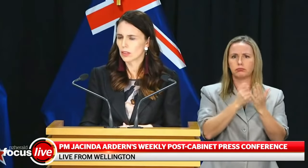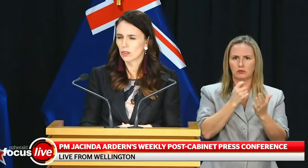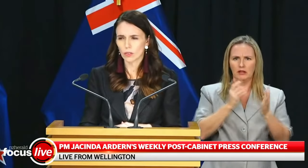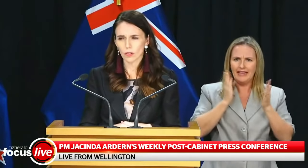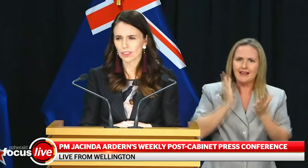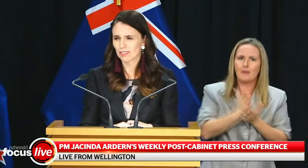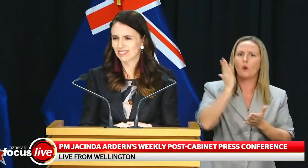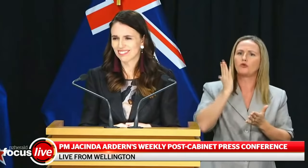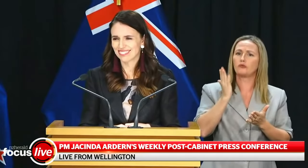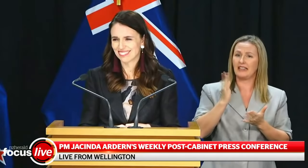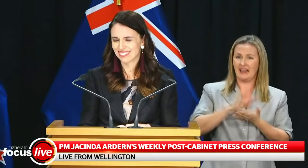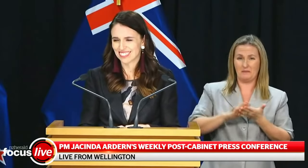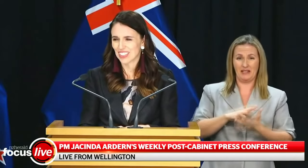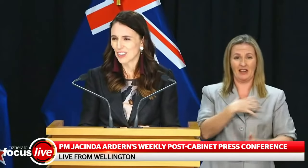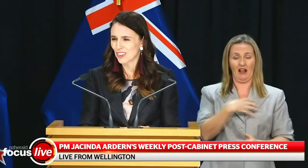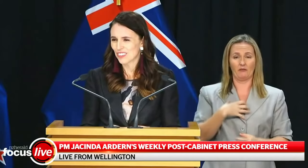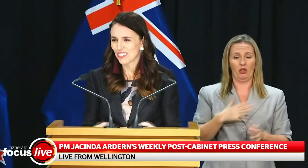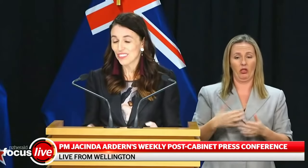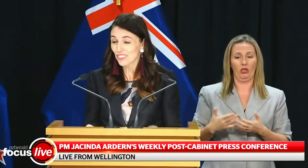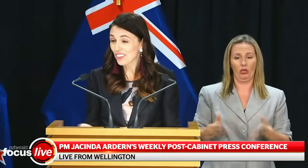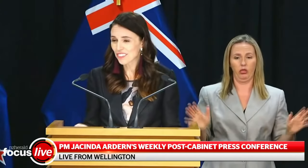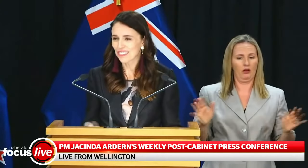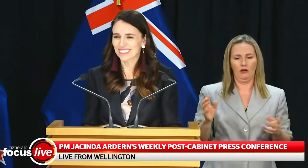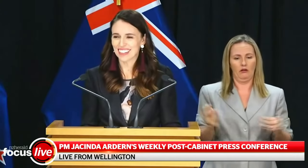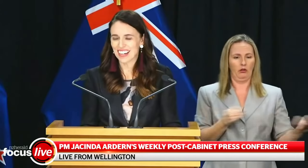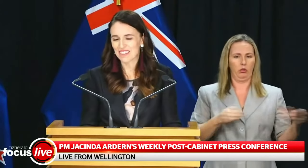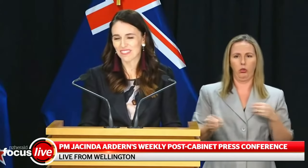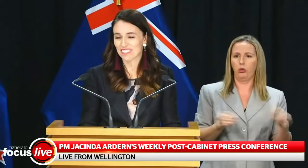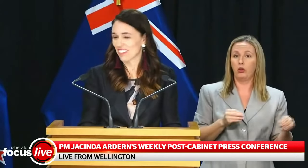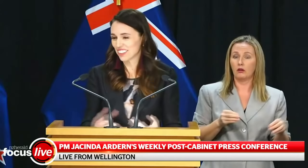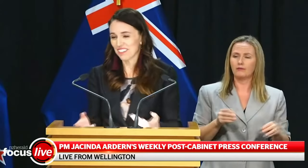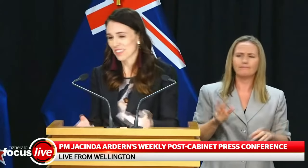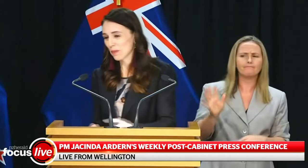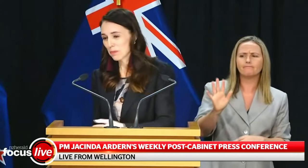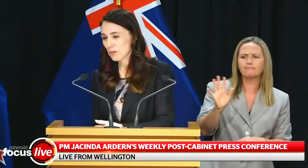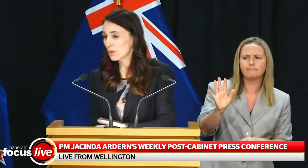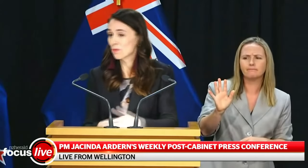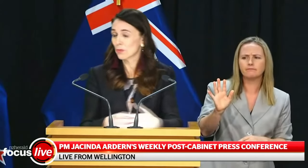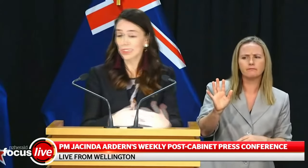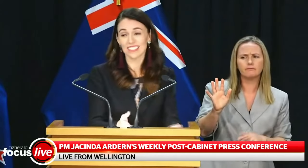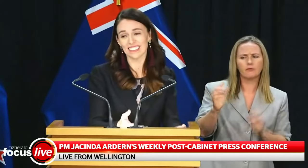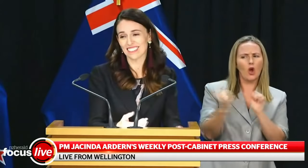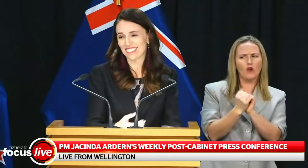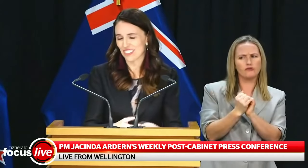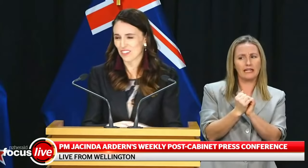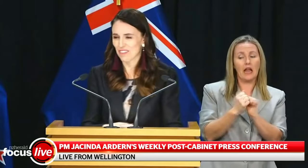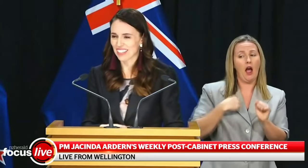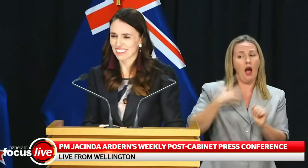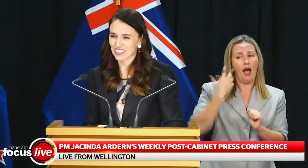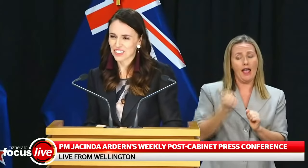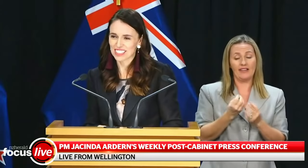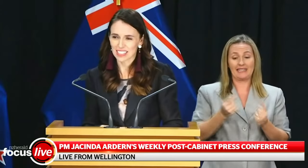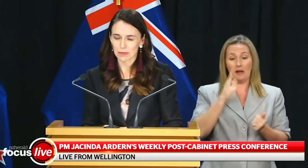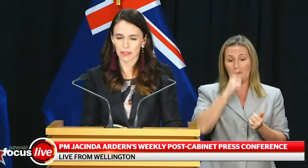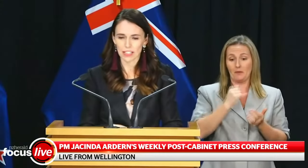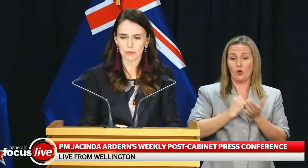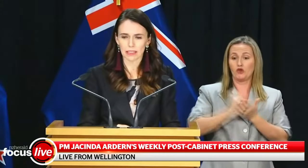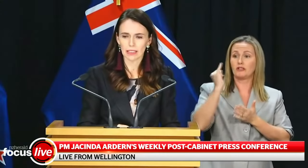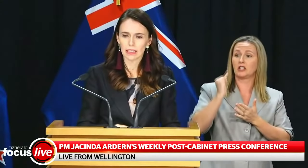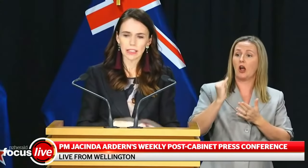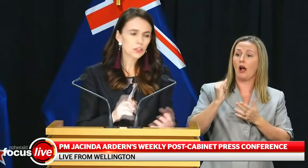complacent in its approach with the time it's taken to look at these things? Not at all. In fact, you have some people who will criticise the decision we made around the